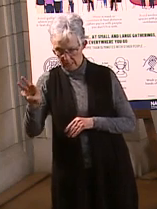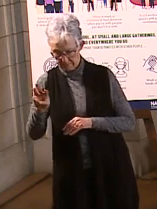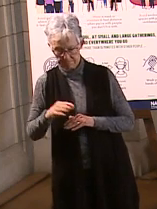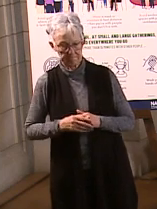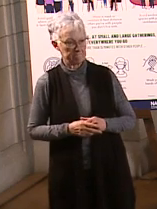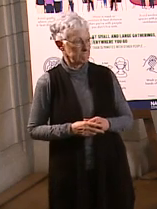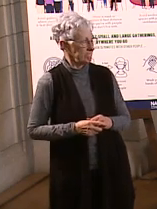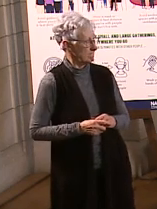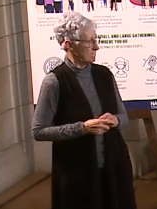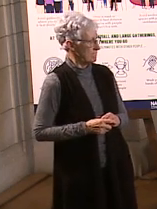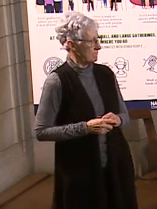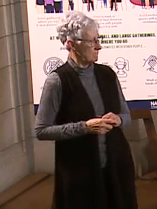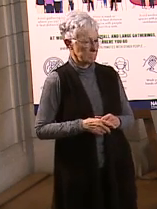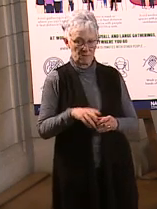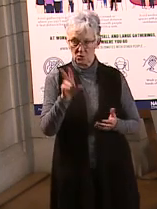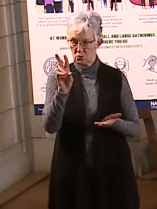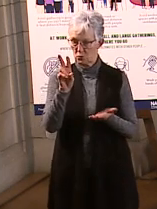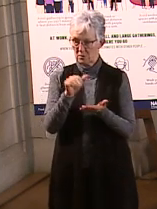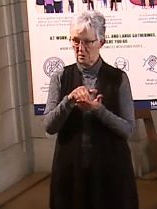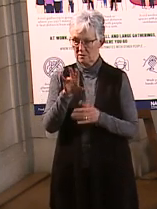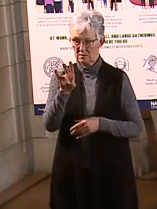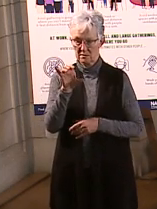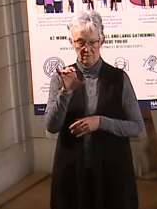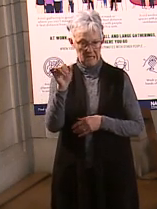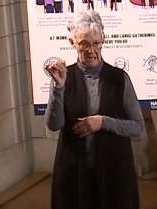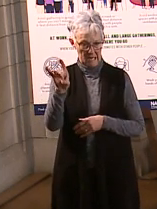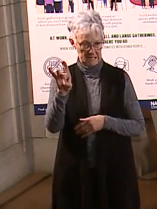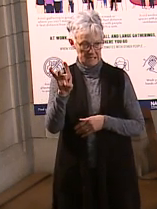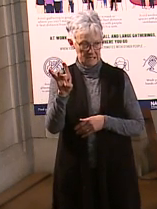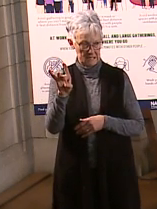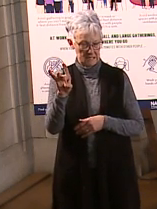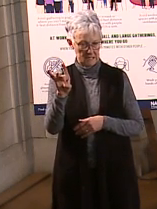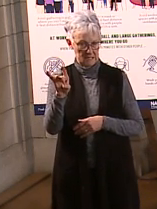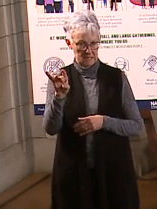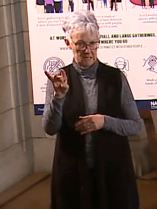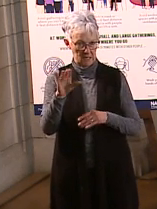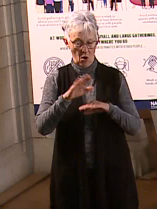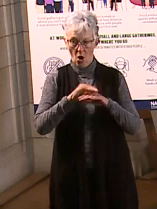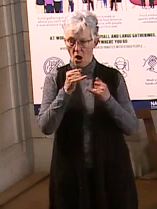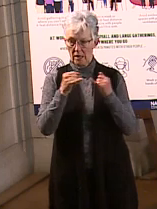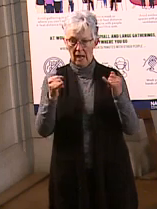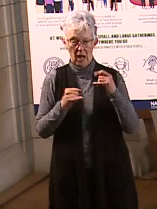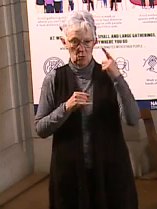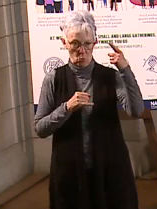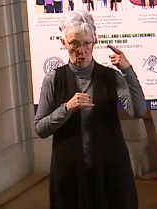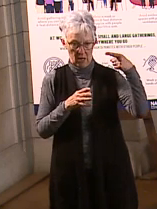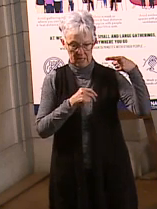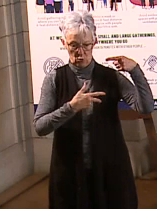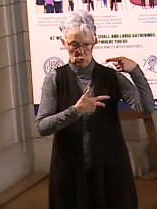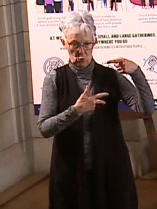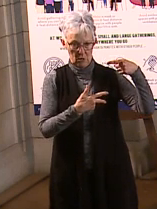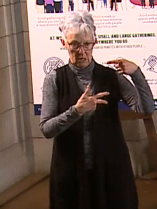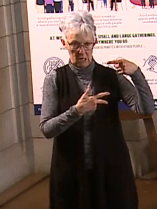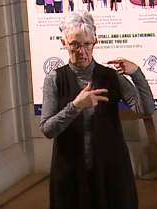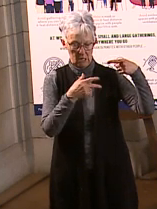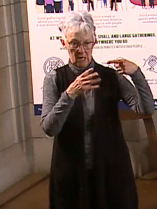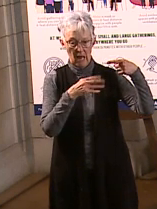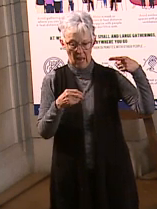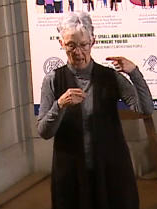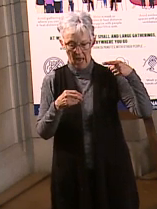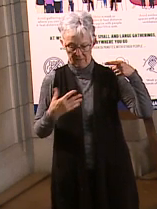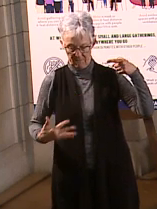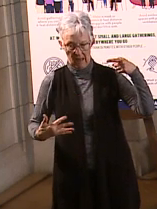to enter at 2007-18 on line 1, line 3, and then in that box, line